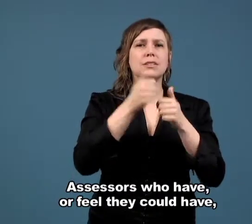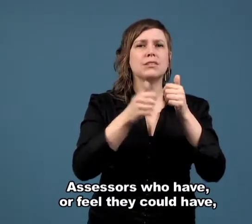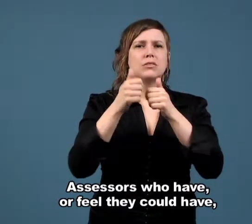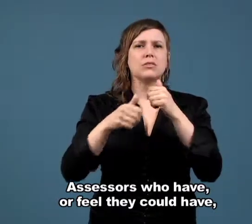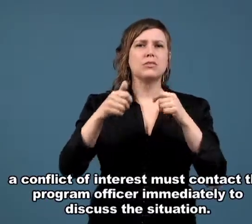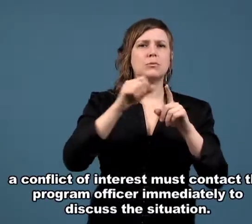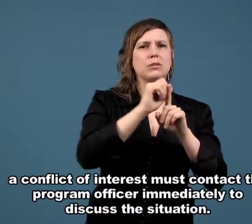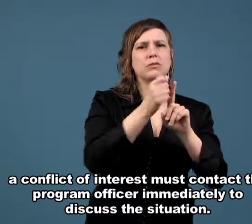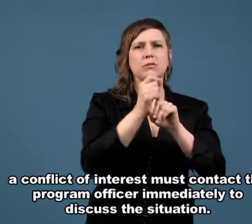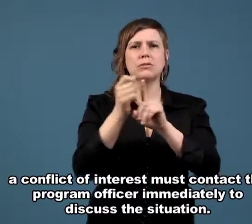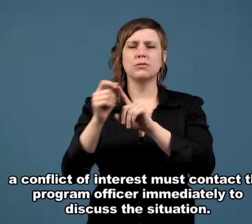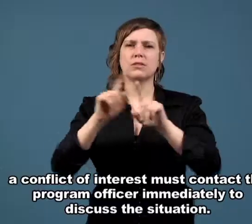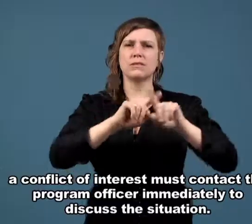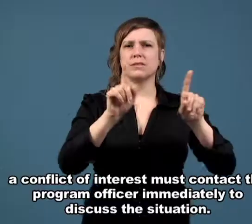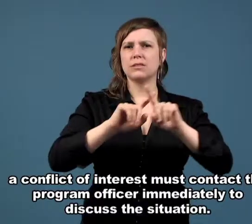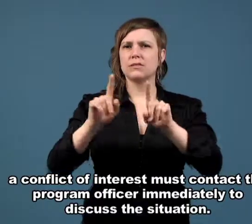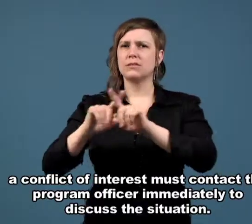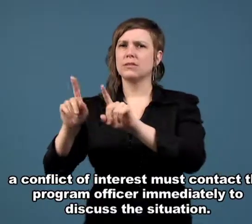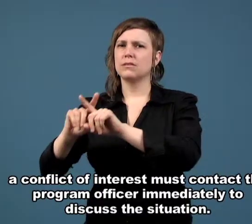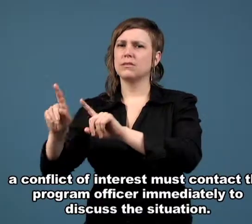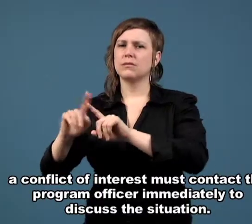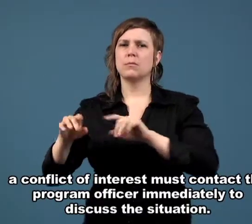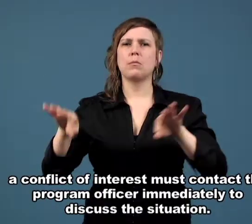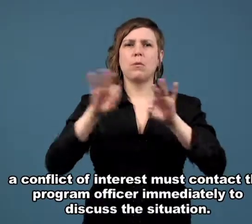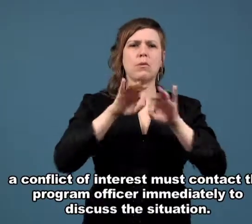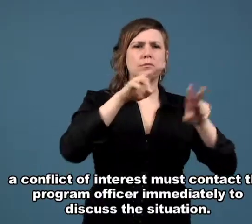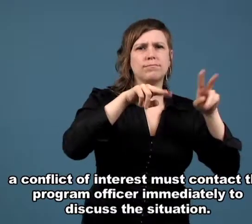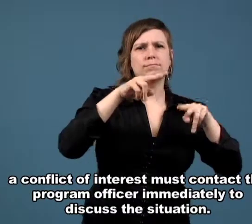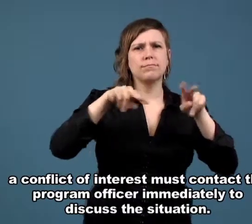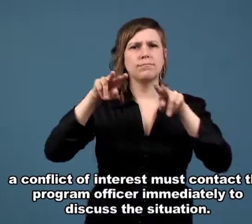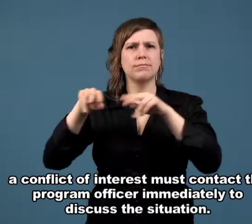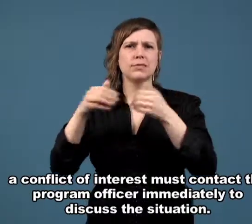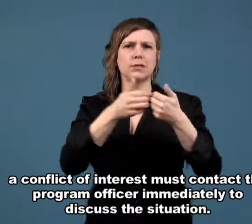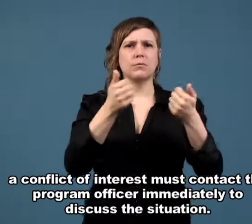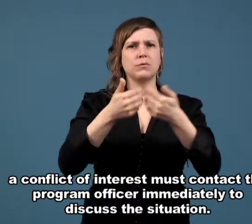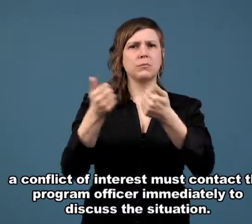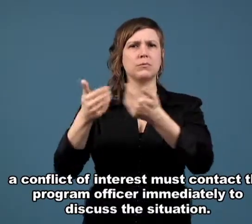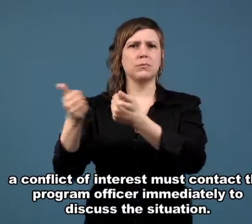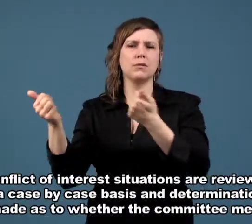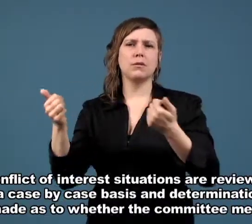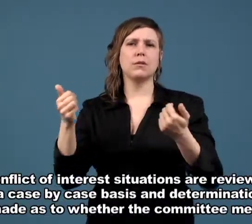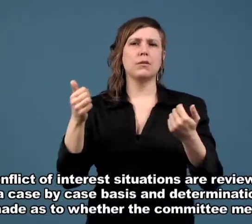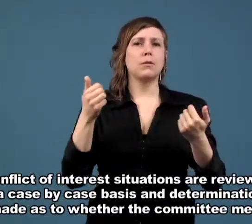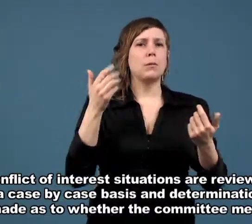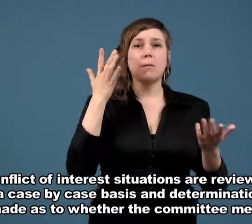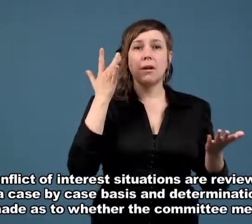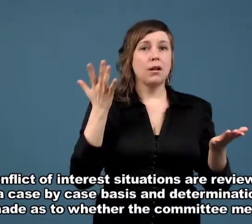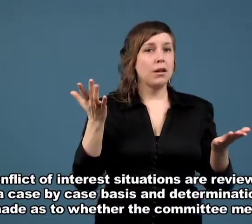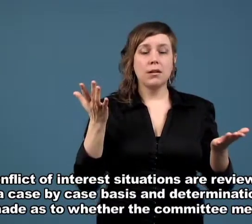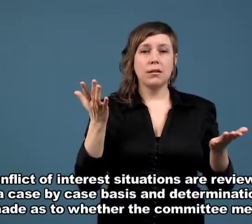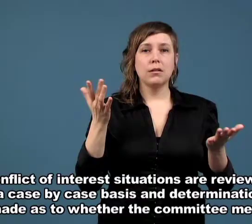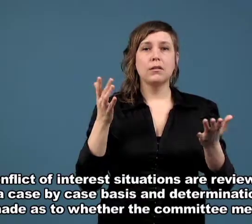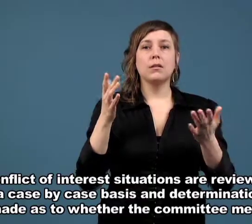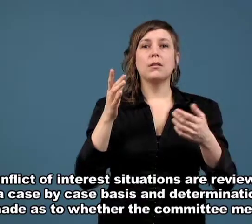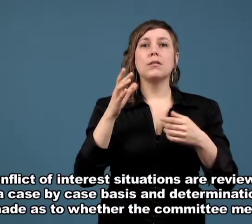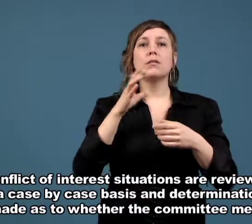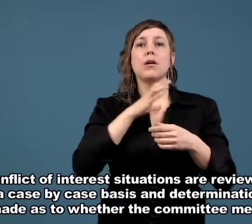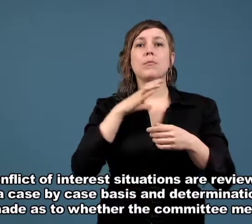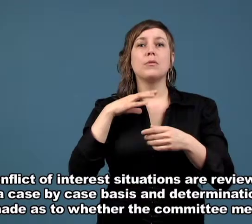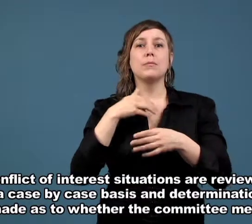or feel they could have a conflict of interest must contact the program officer immediately to discuss the situation. Conflict of interest situations are